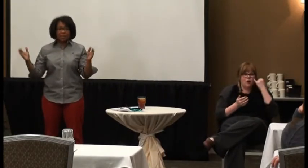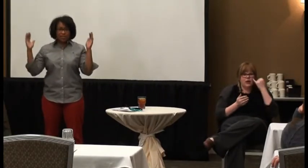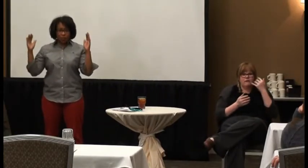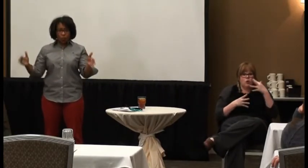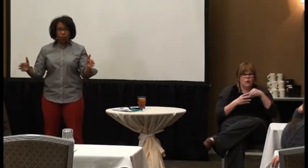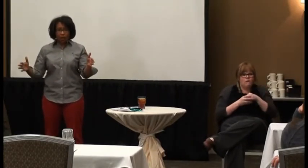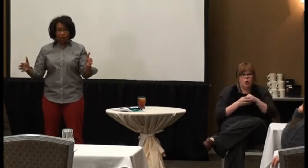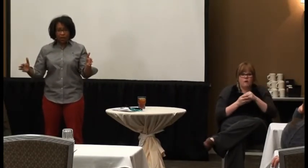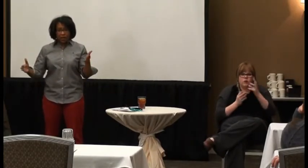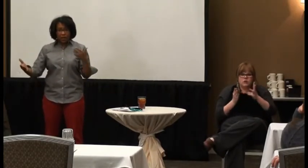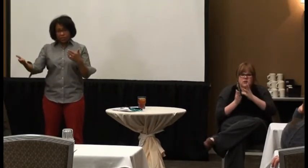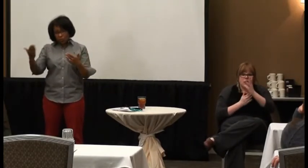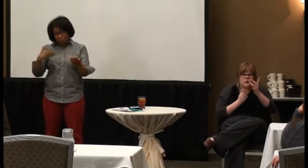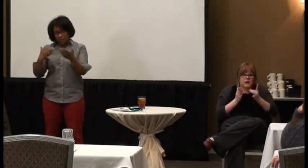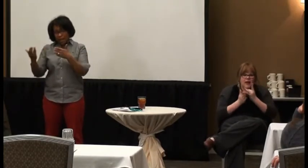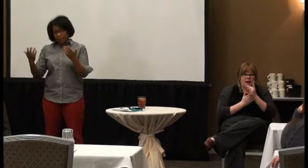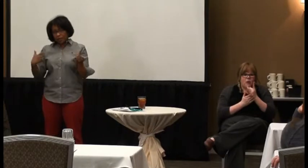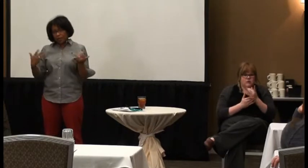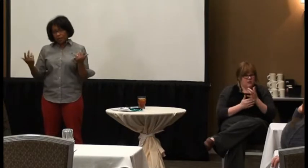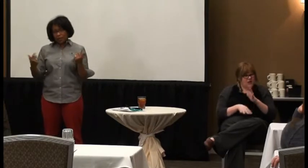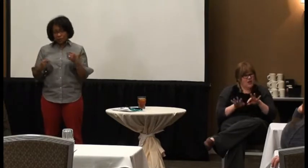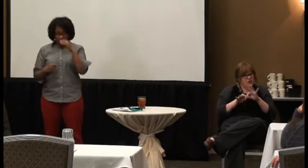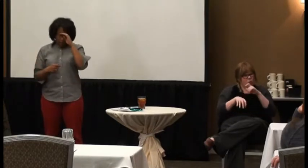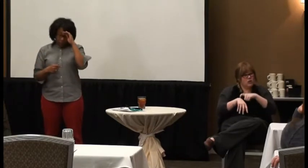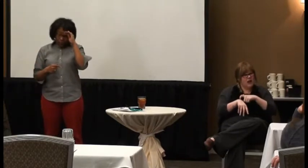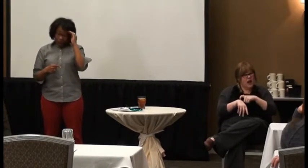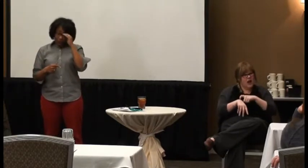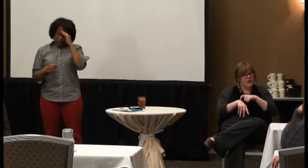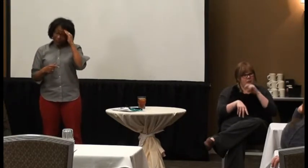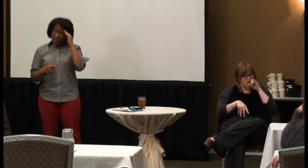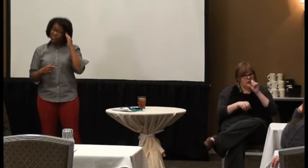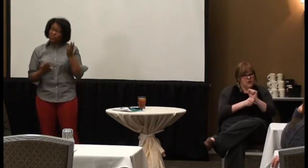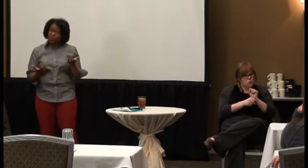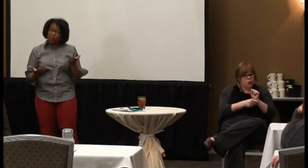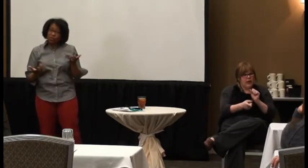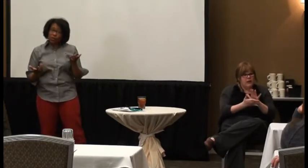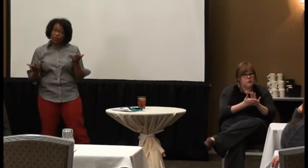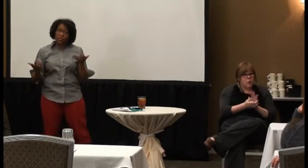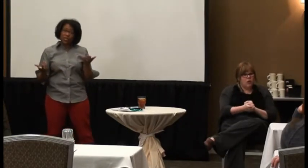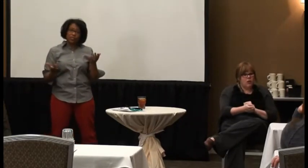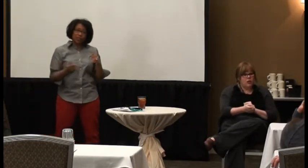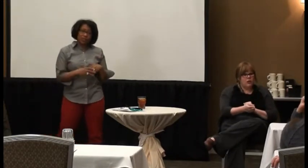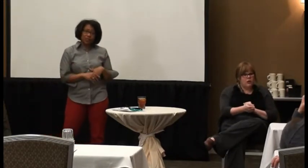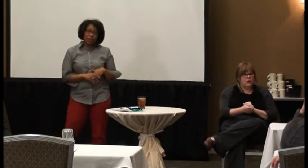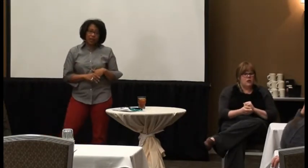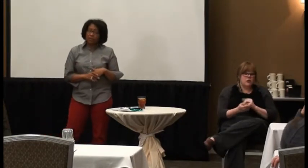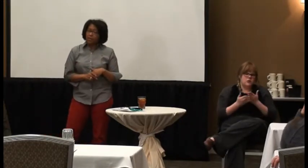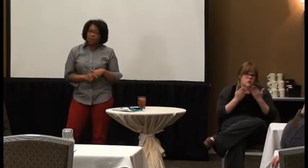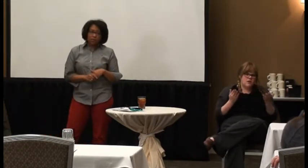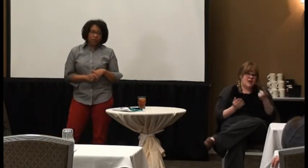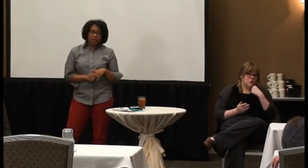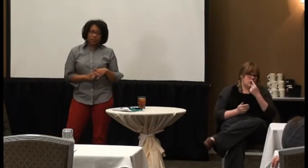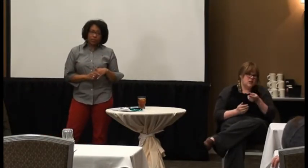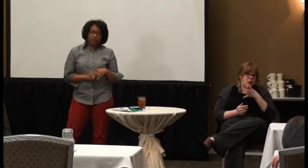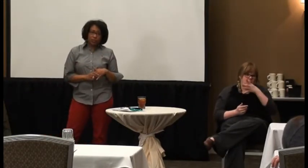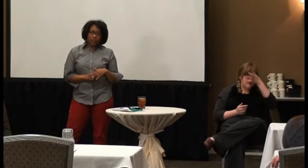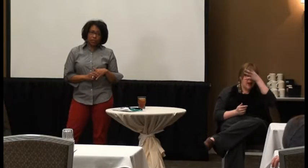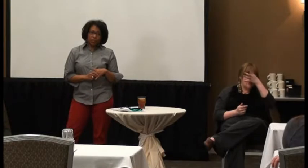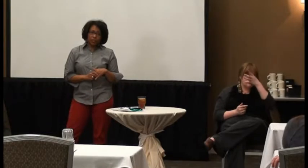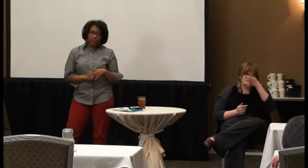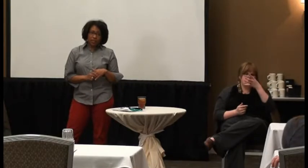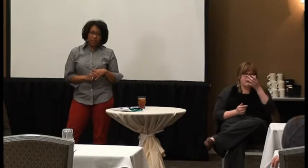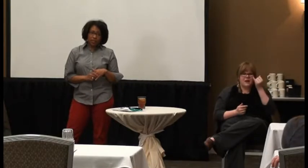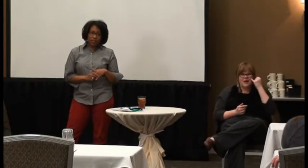important time. That's their work. And so what's happening there? So, yeah, so the buzzwords, the things you can give the parents, as long as they're